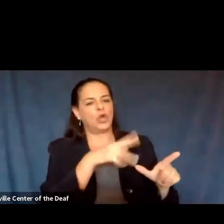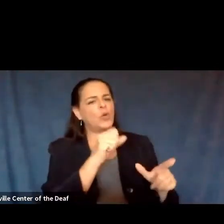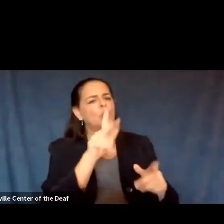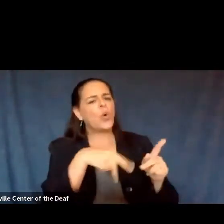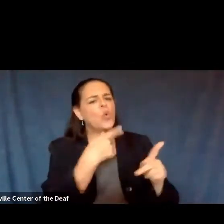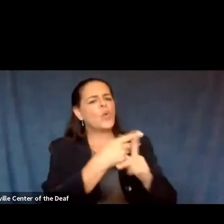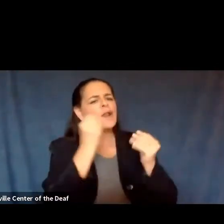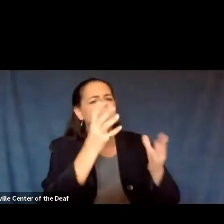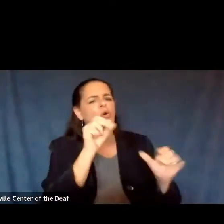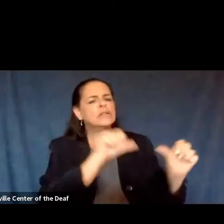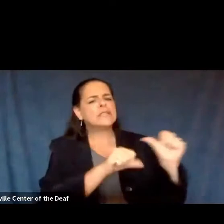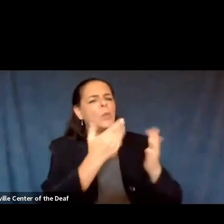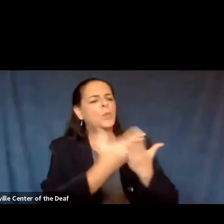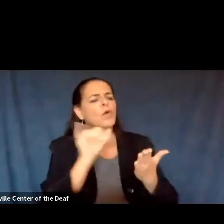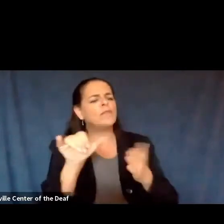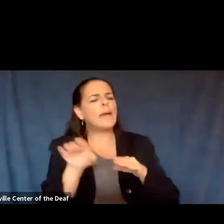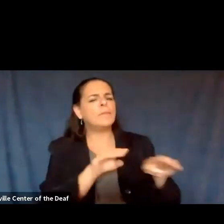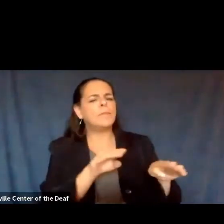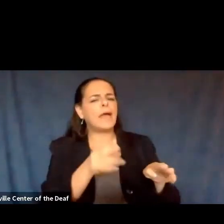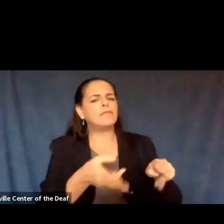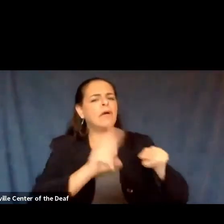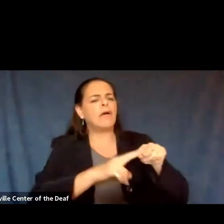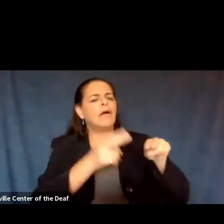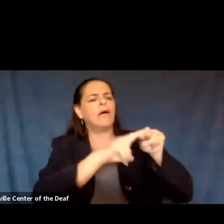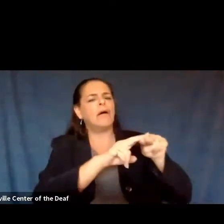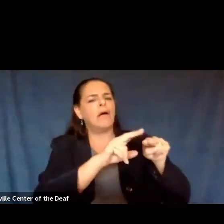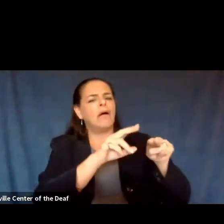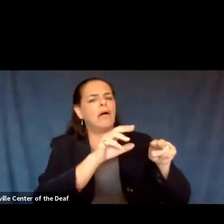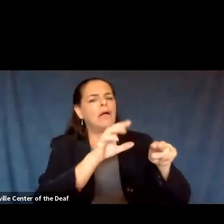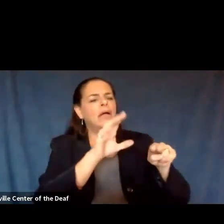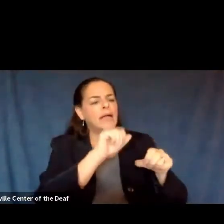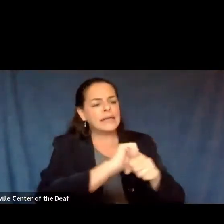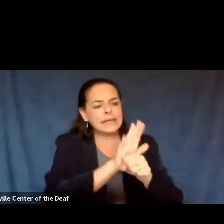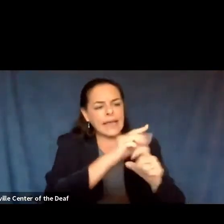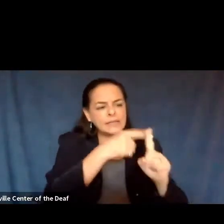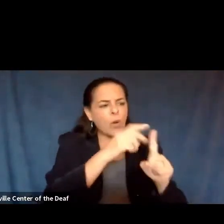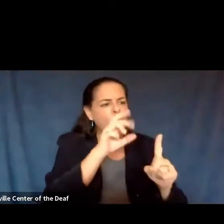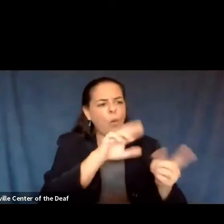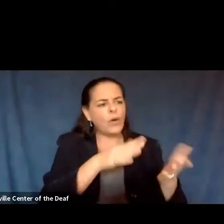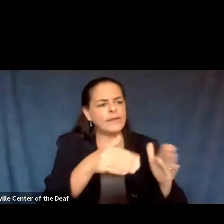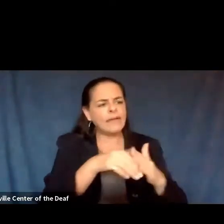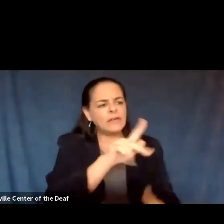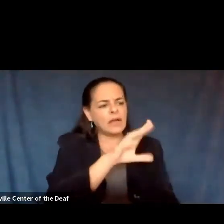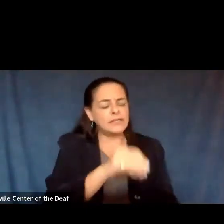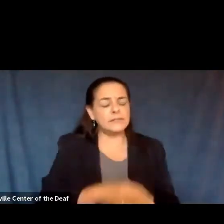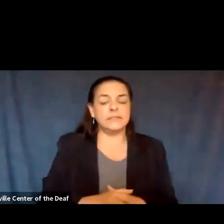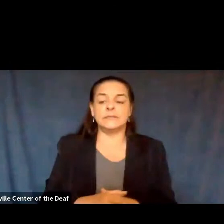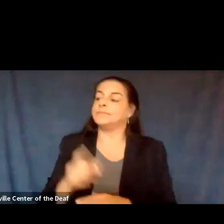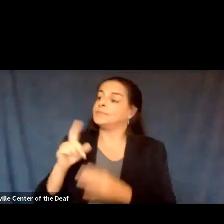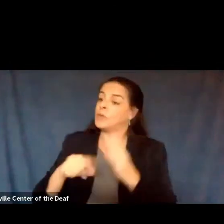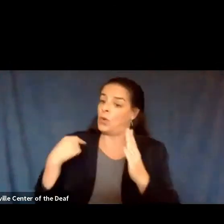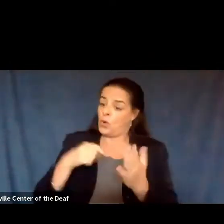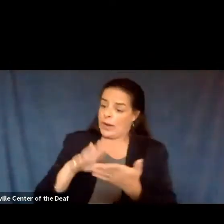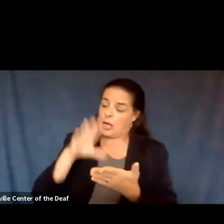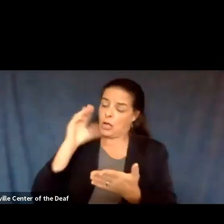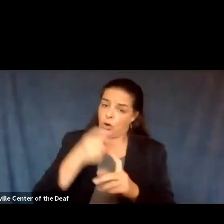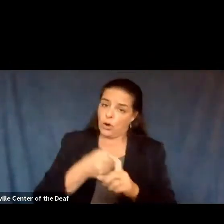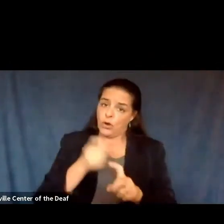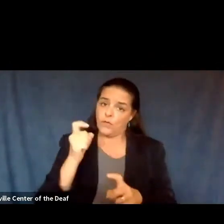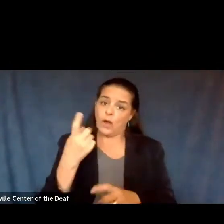science proves this behavior has increased cases or deaths in Knox County? So what we learned from